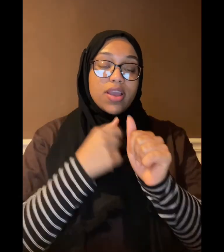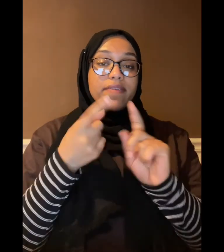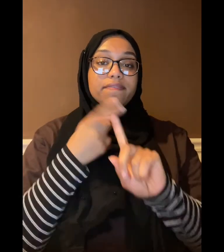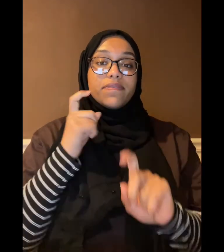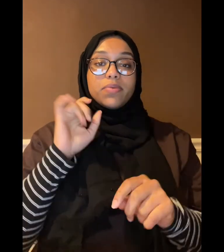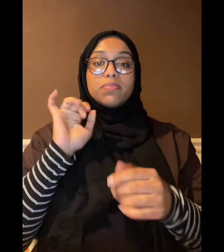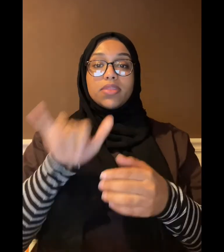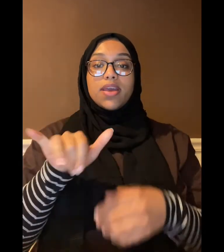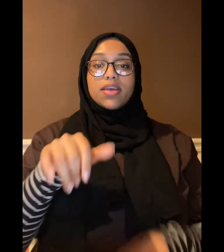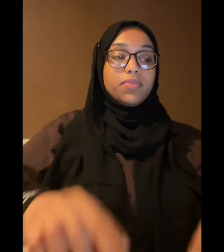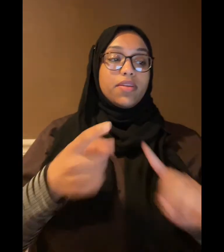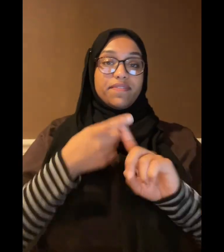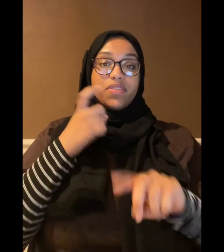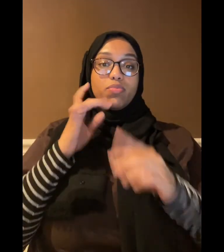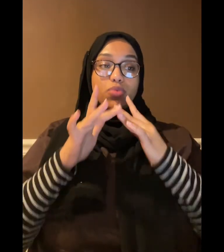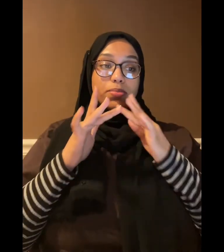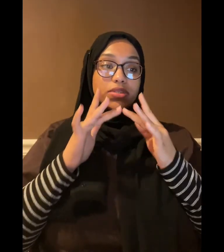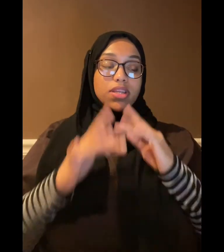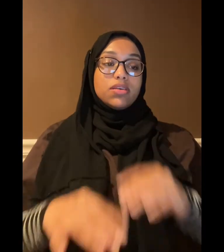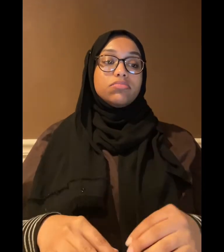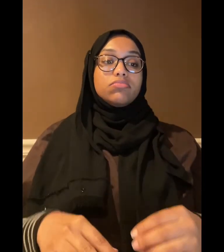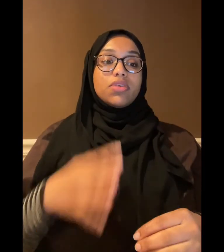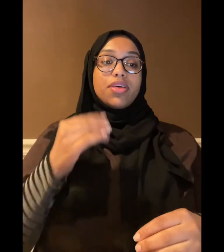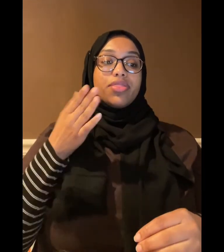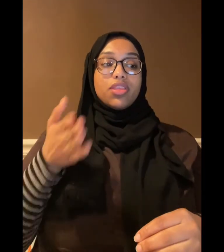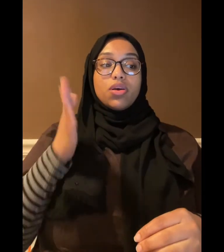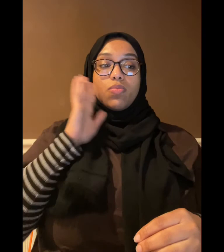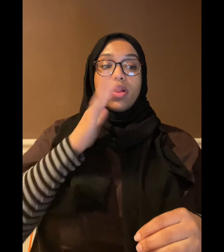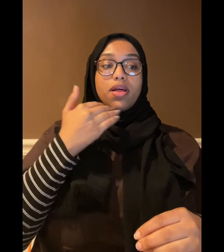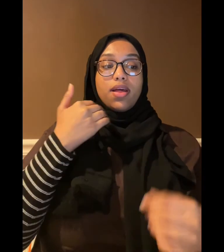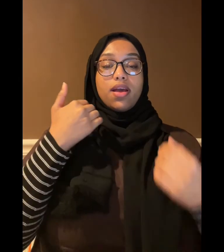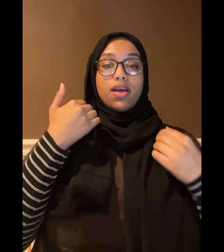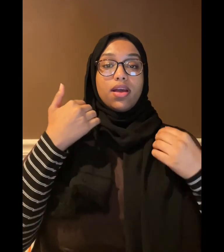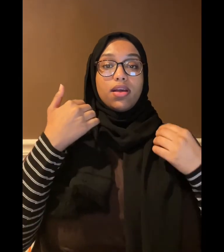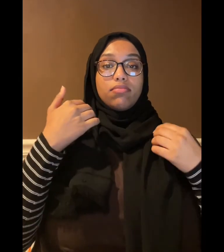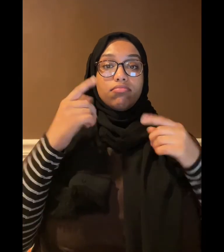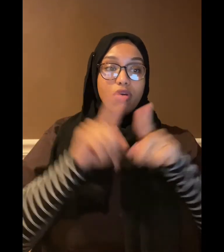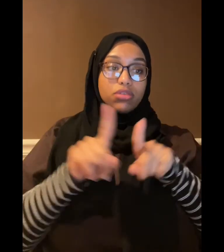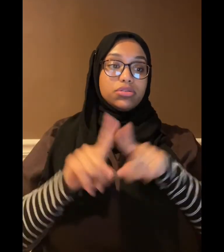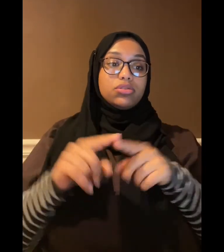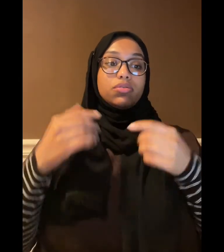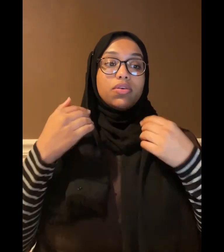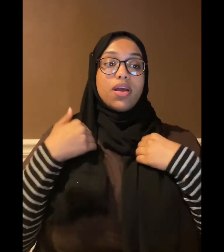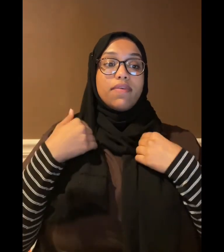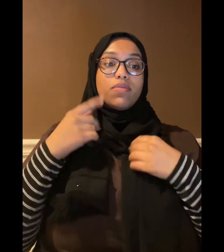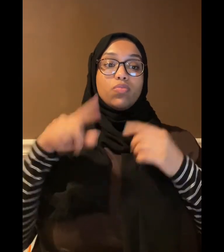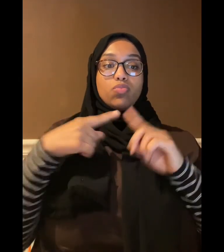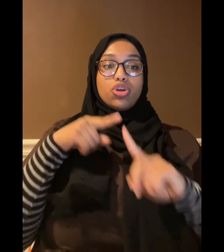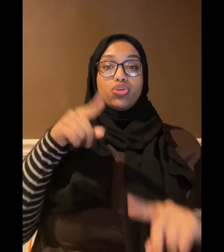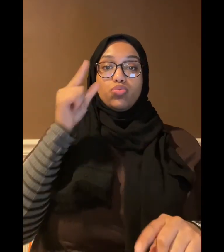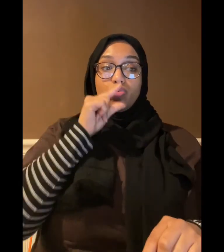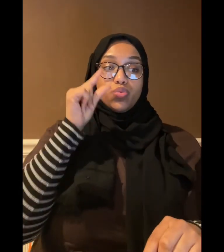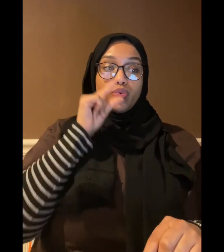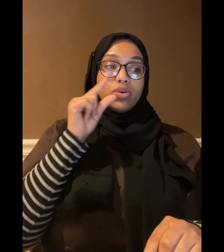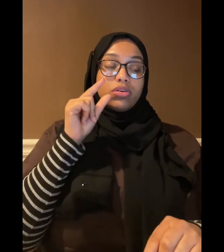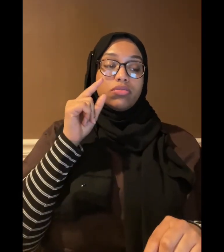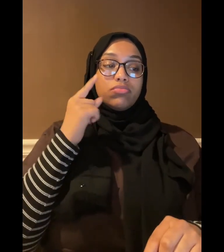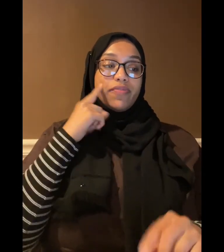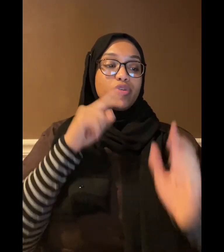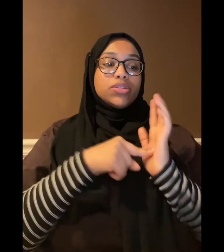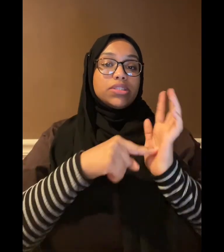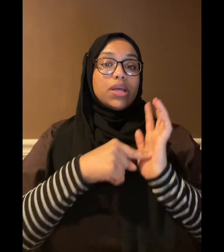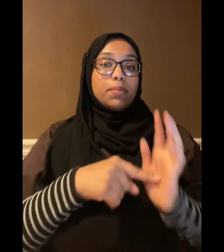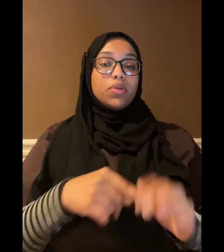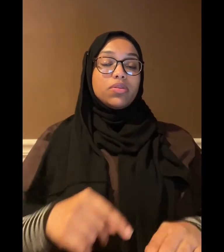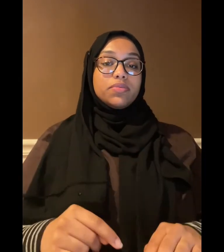able to see when are the hearings scheduled, what is happening. It's very tricky because each state is quirky in how